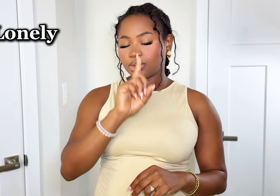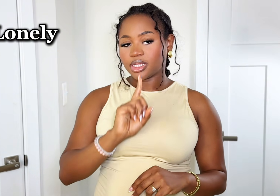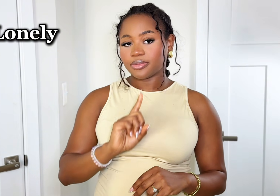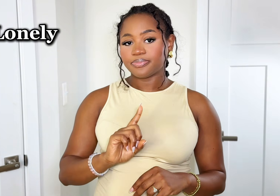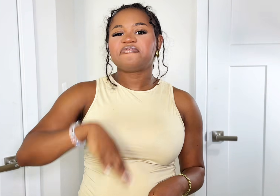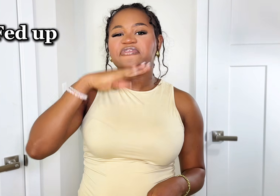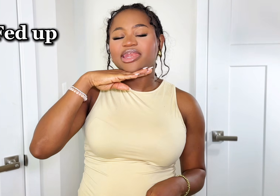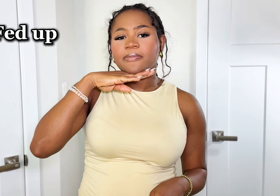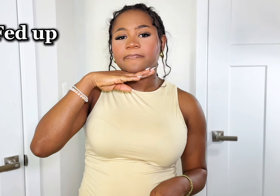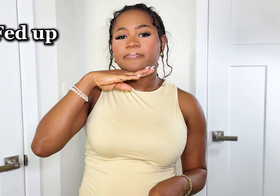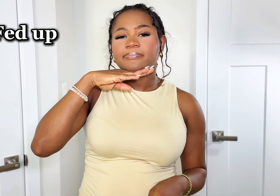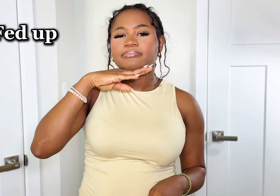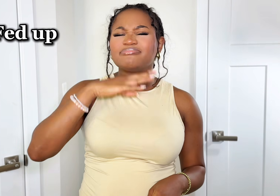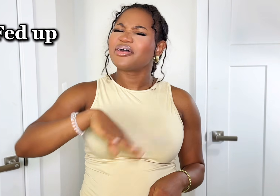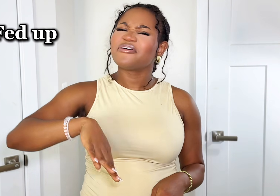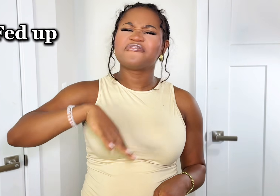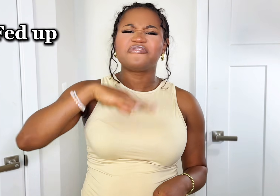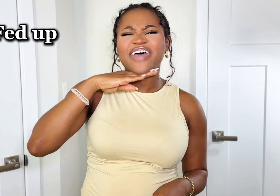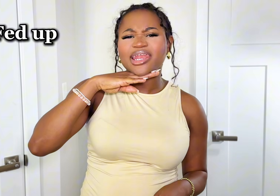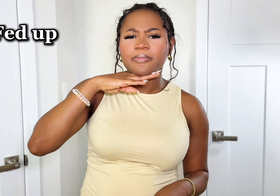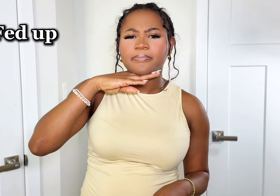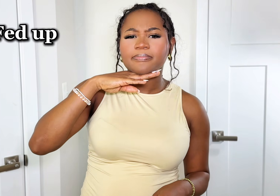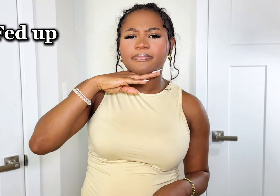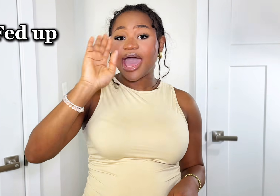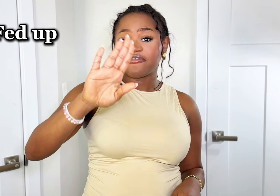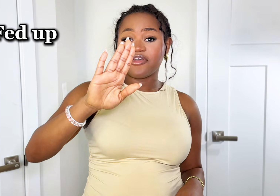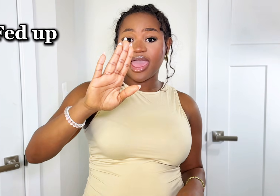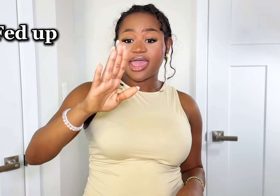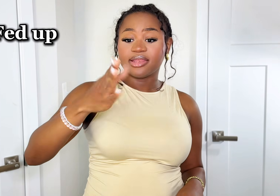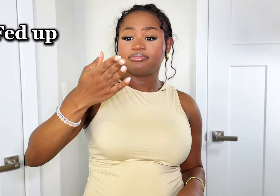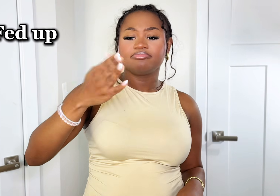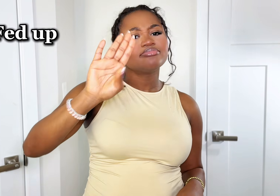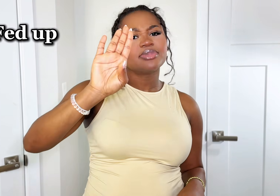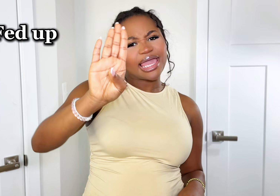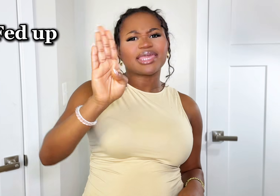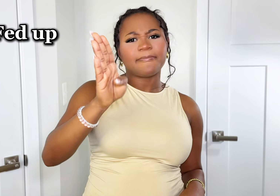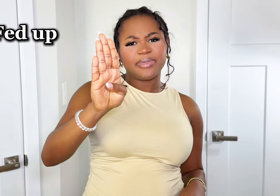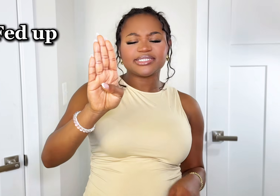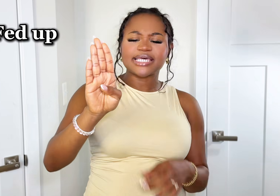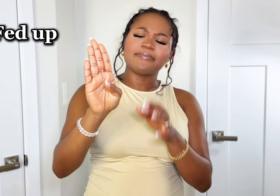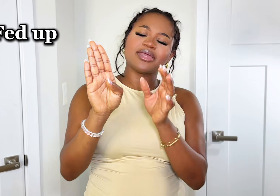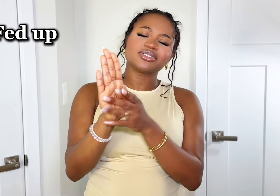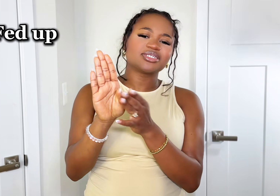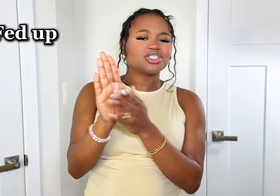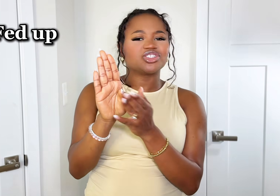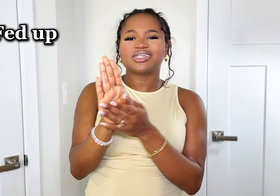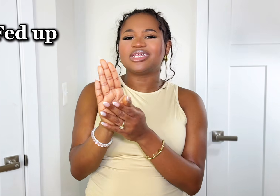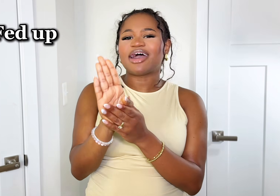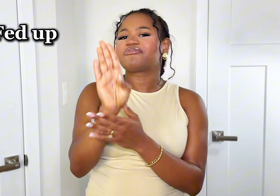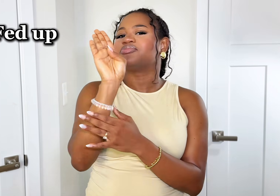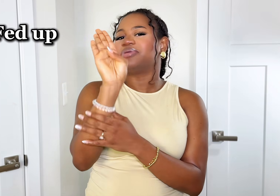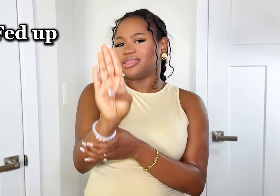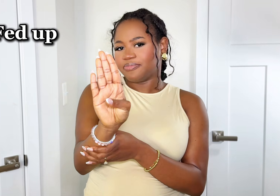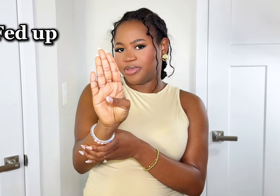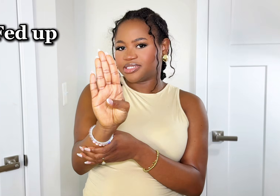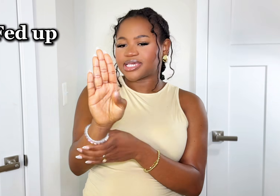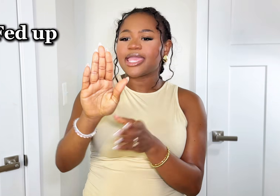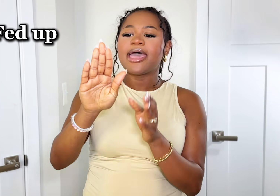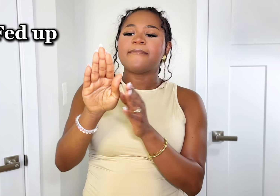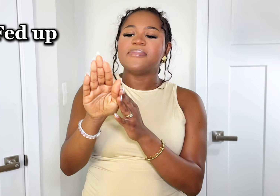lonely, fed up, fed up. Have your hand like in the B sign, but it doesn't necessarily have to be in the B sign, but